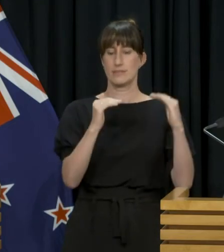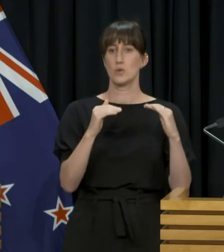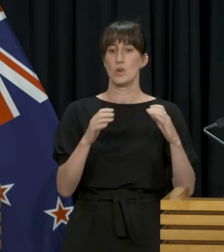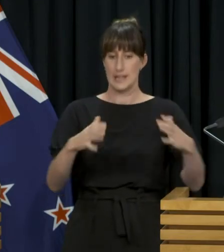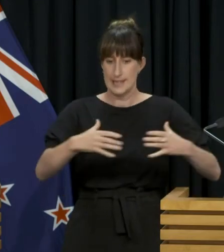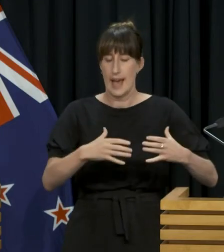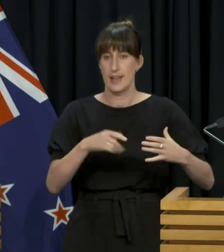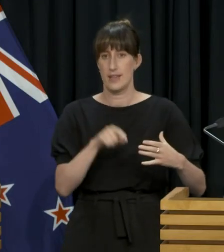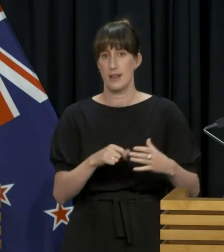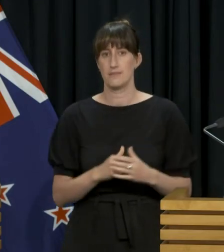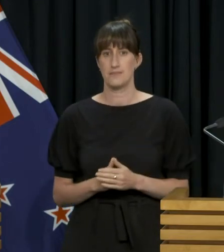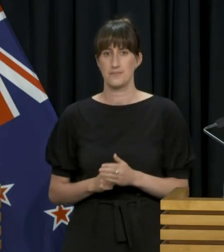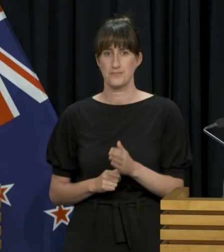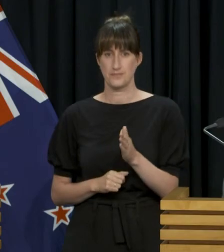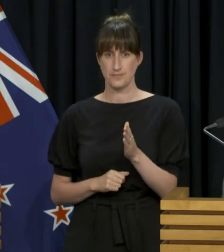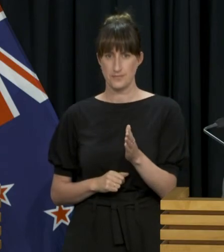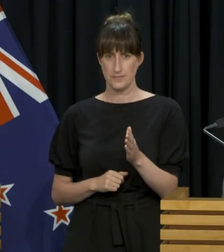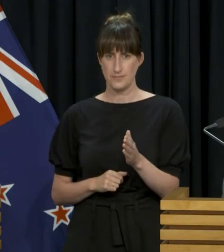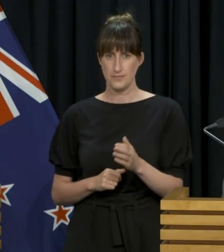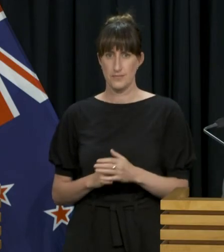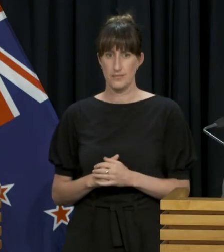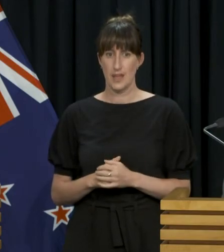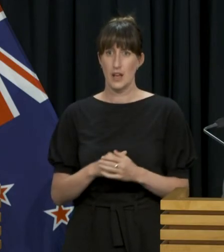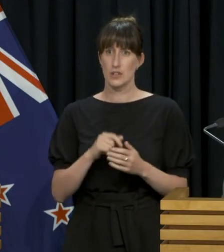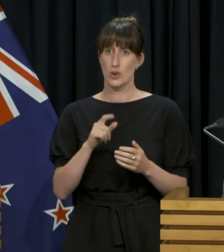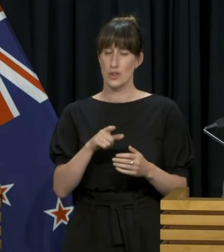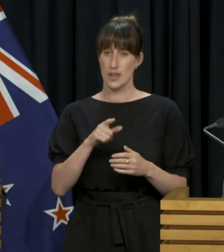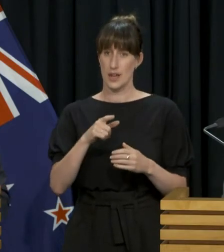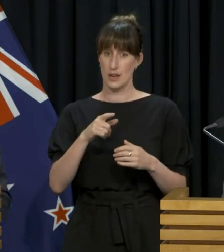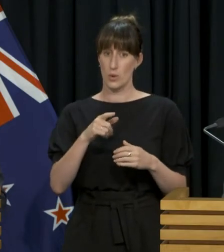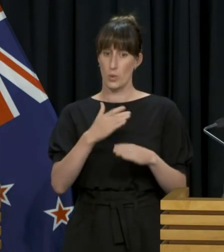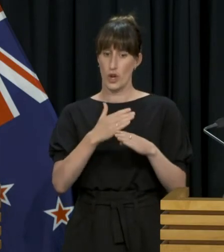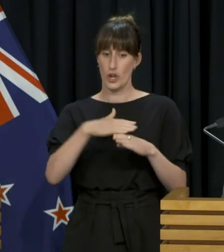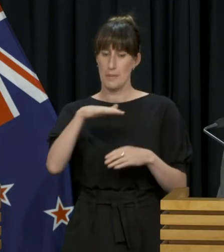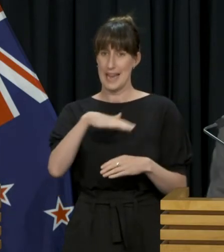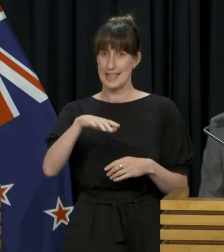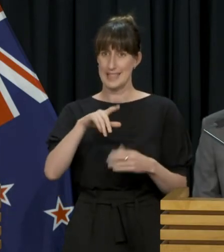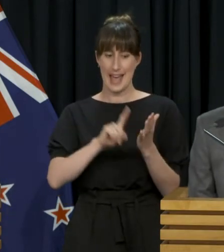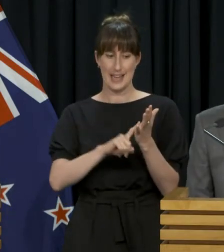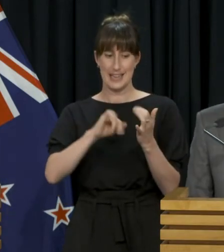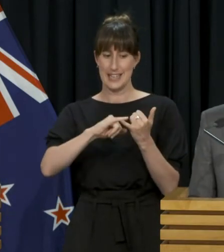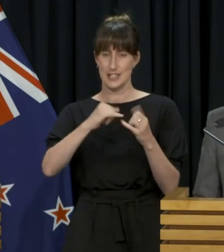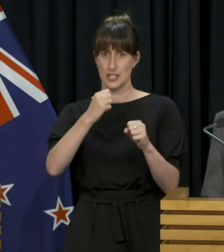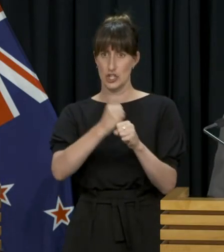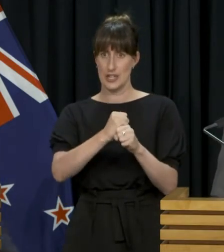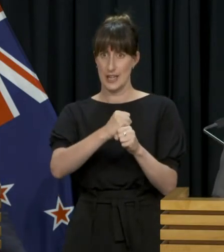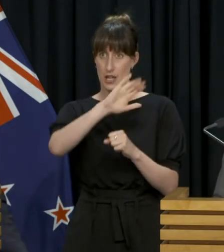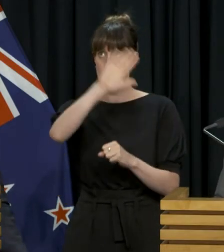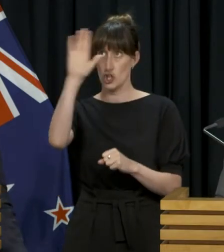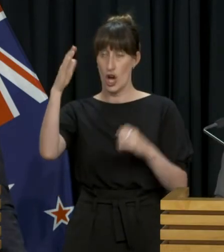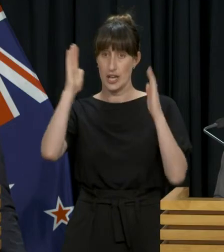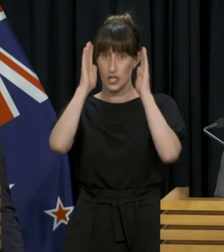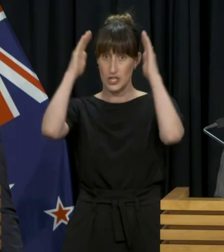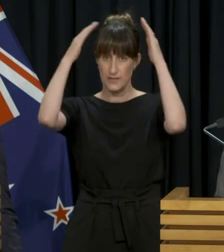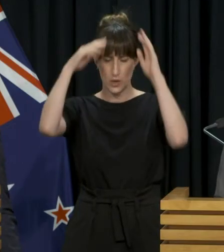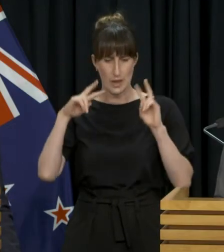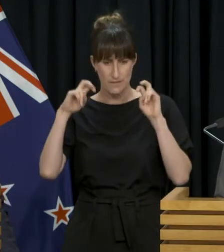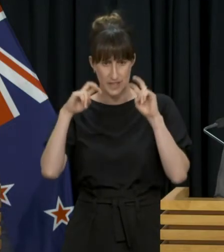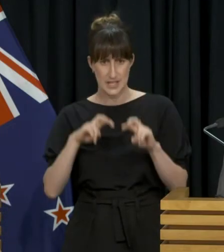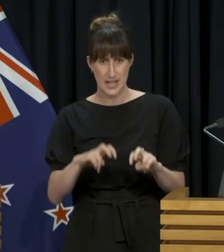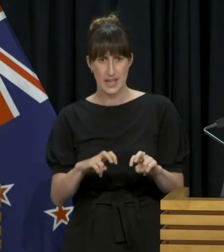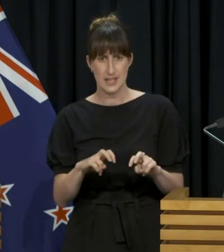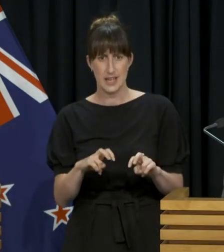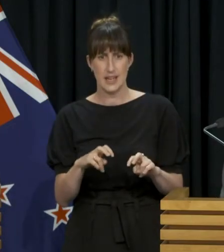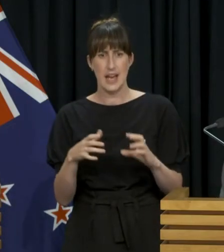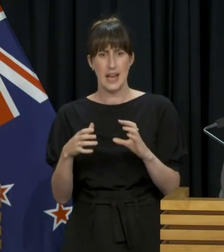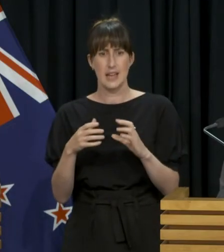at the canteen at LSG Sky Chefs could be linked to the initial outbreak. I'll ask the Director General to comment on that. Yes, we are investigating that, and